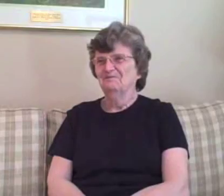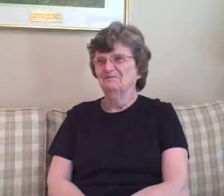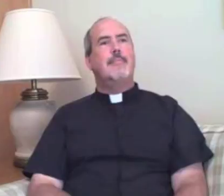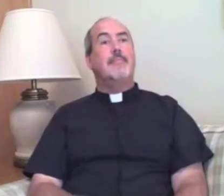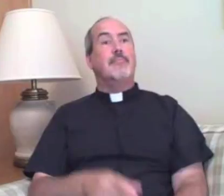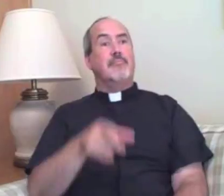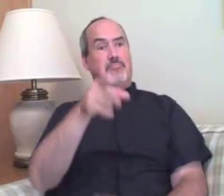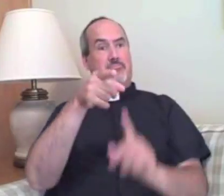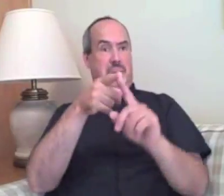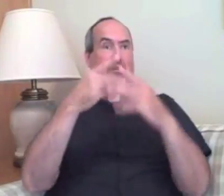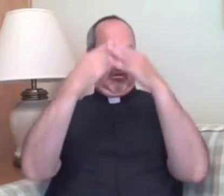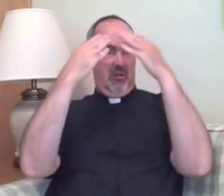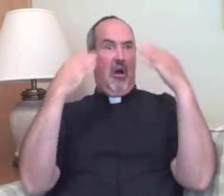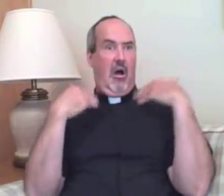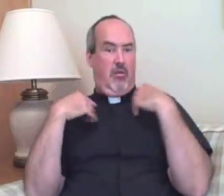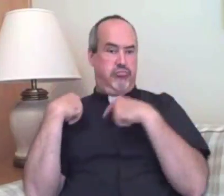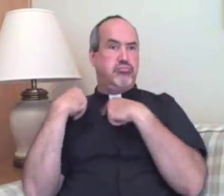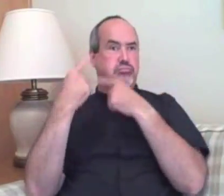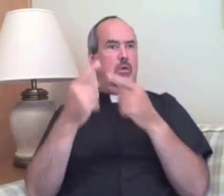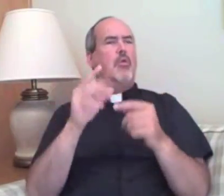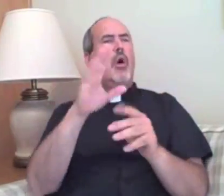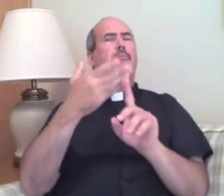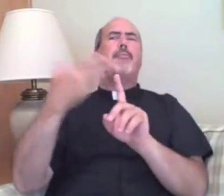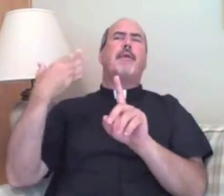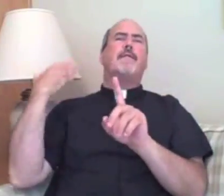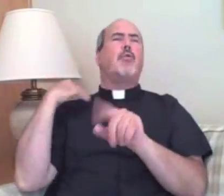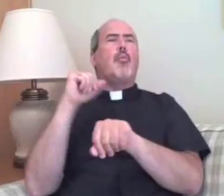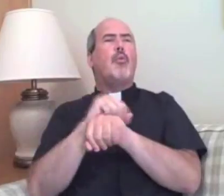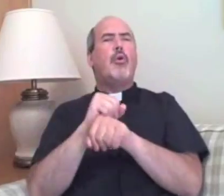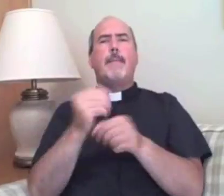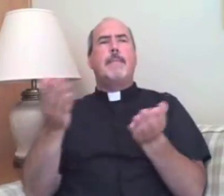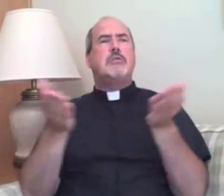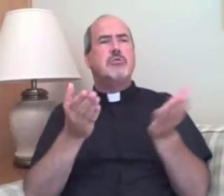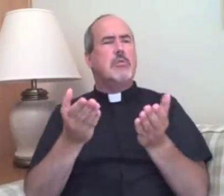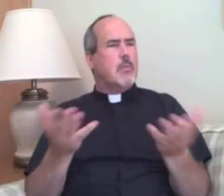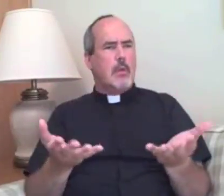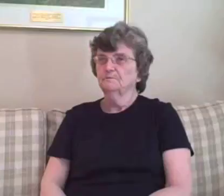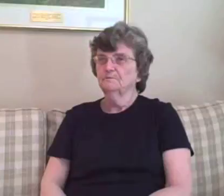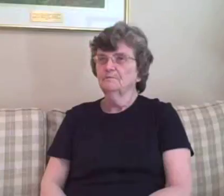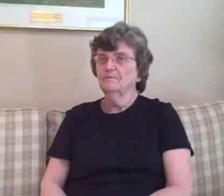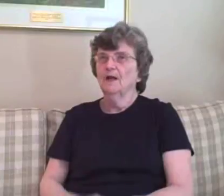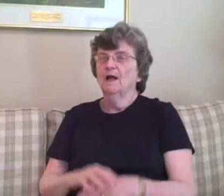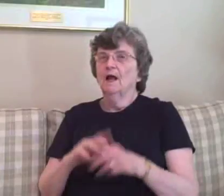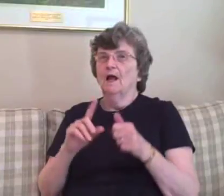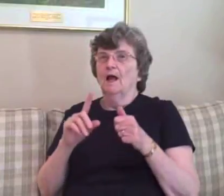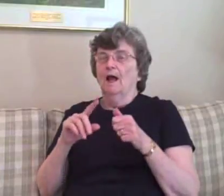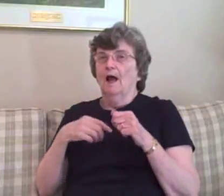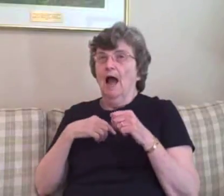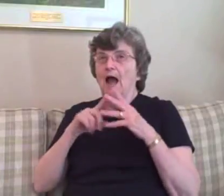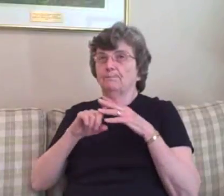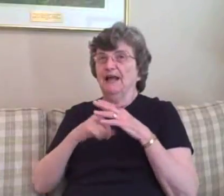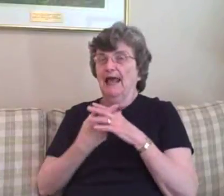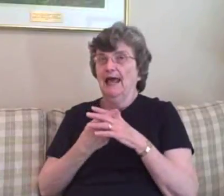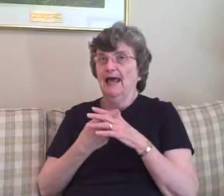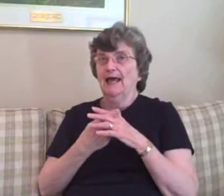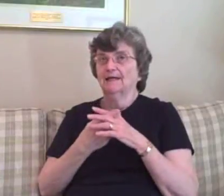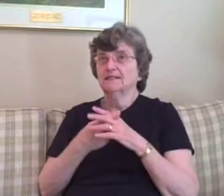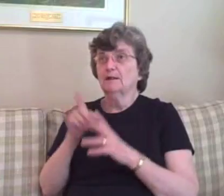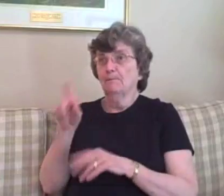working. You've been a nun for quite some time, so what are some of the types of services that you've done?